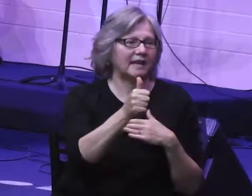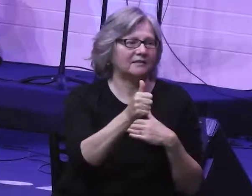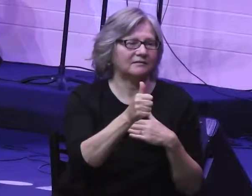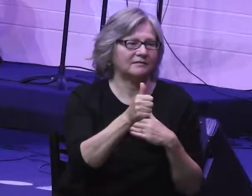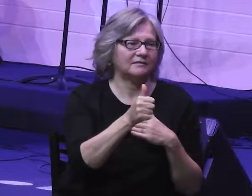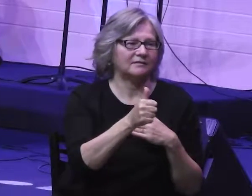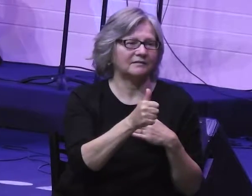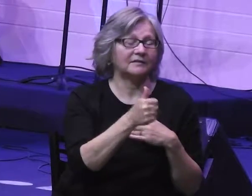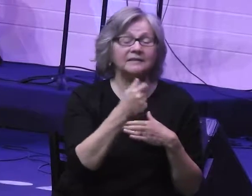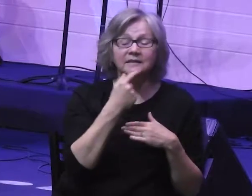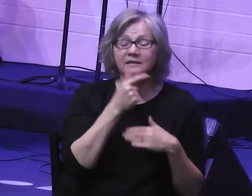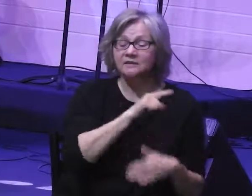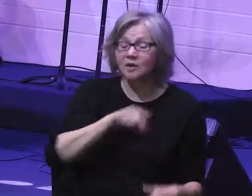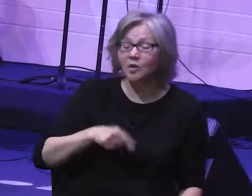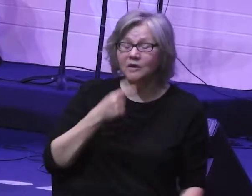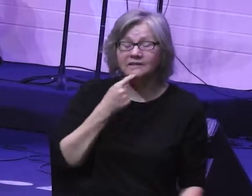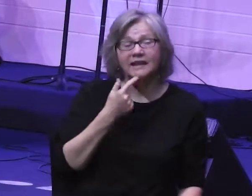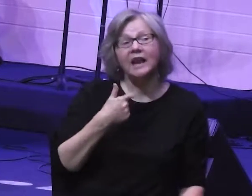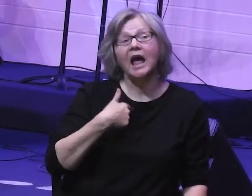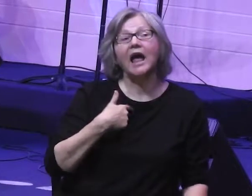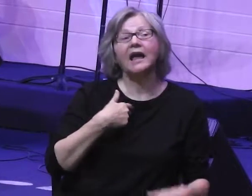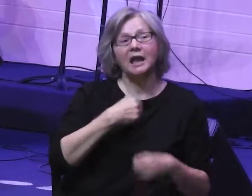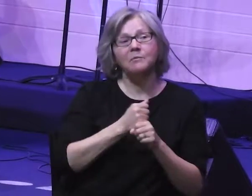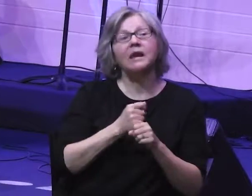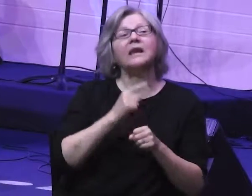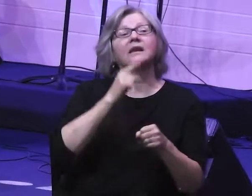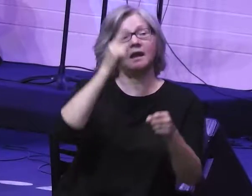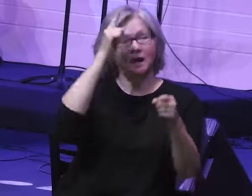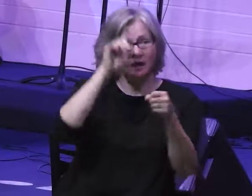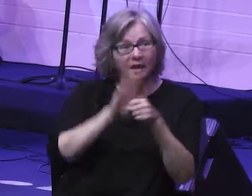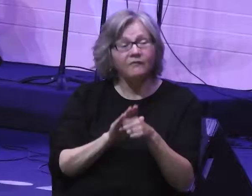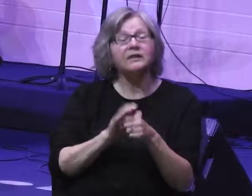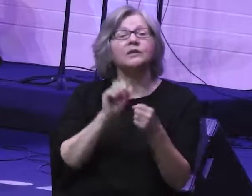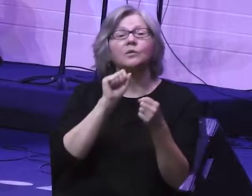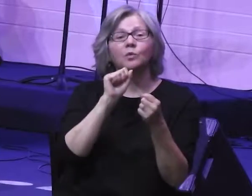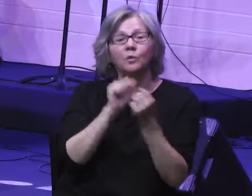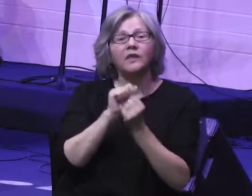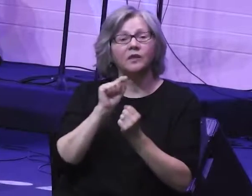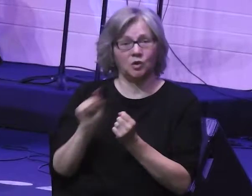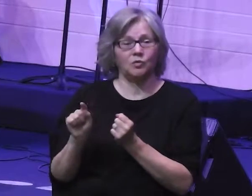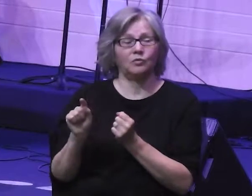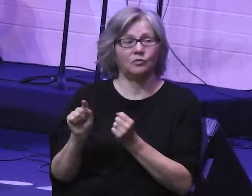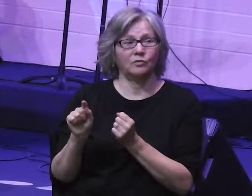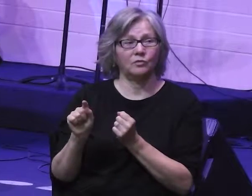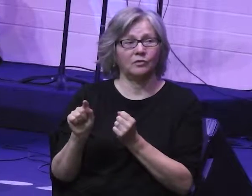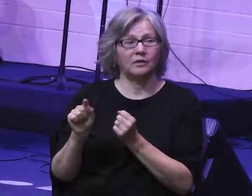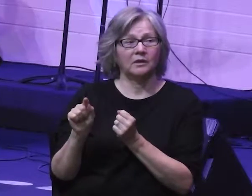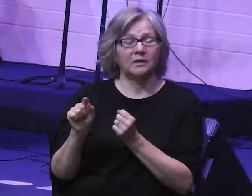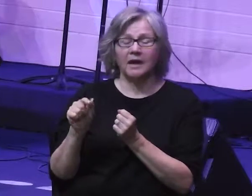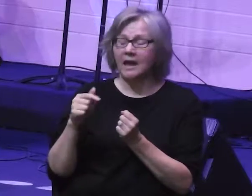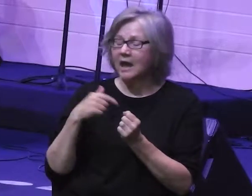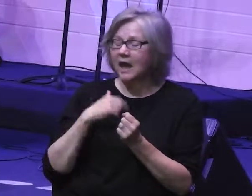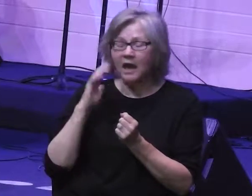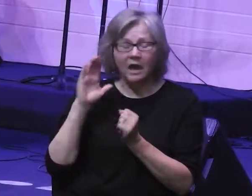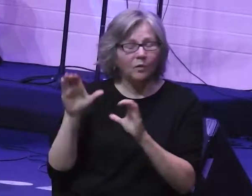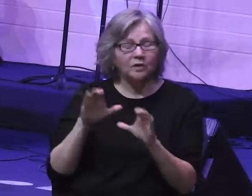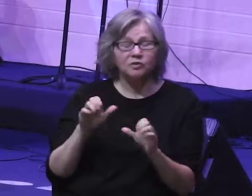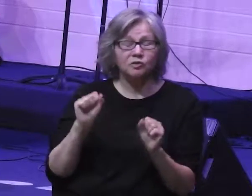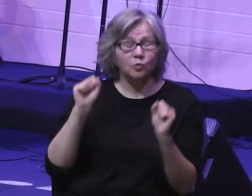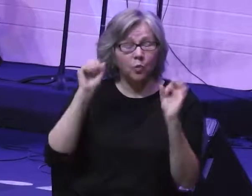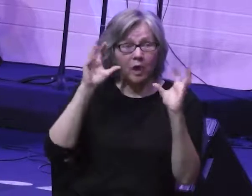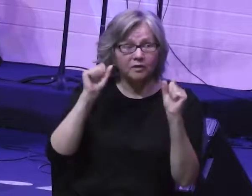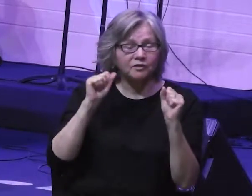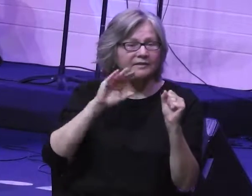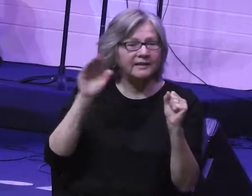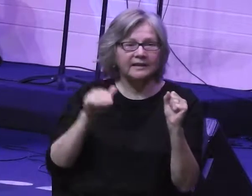He says, it says, then the Lord said, I'm making a covenant with you before all your people. I will do